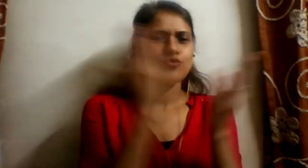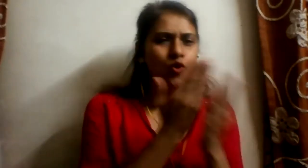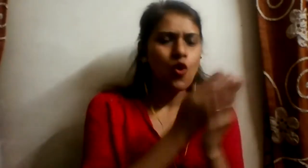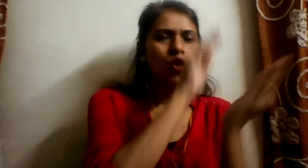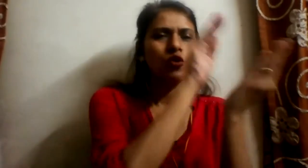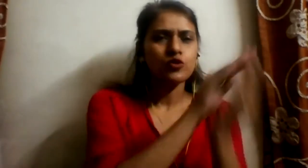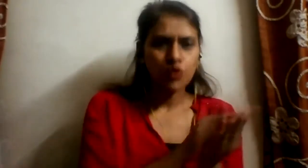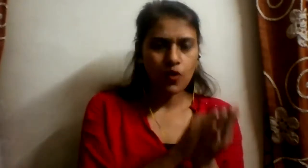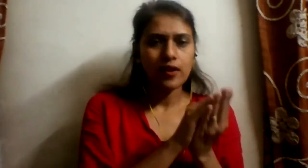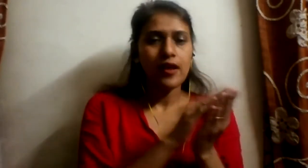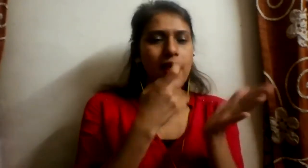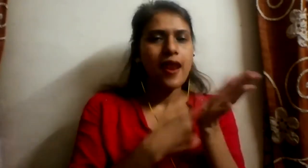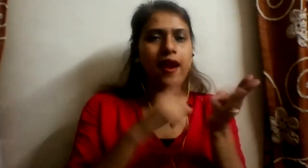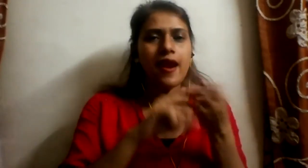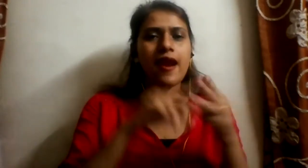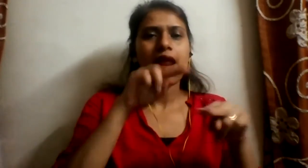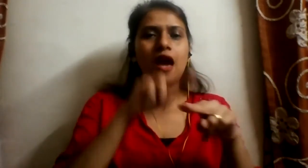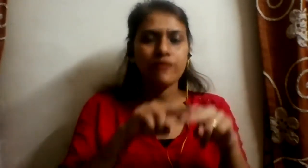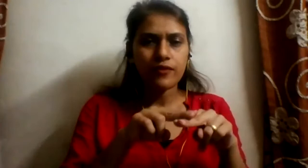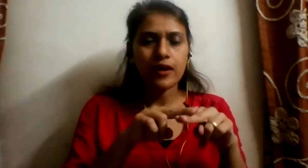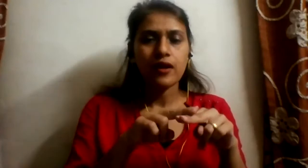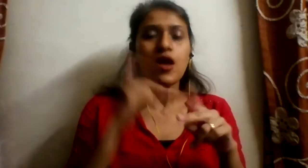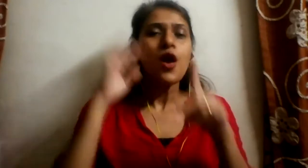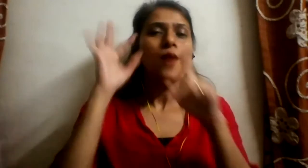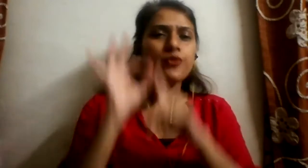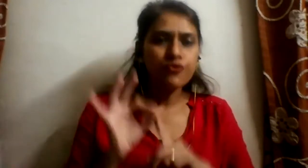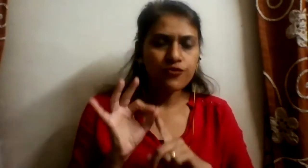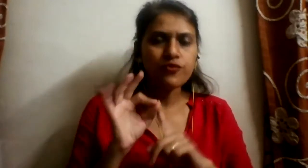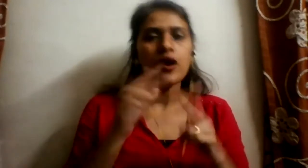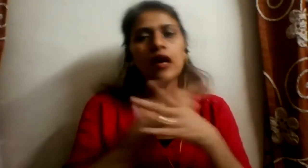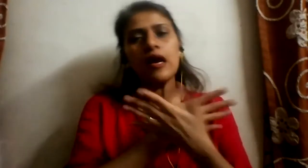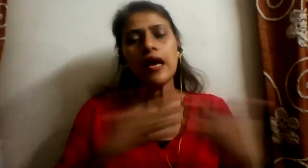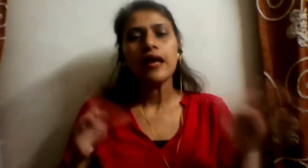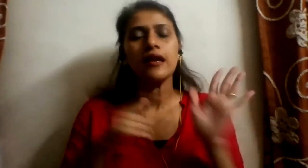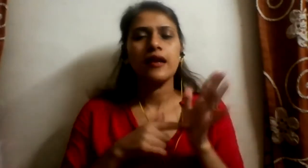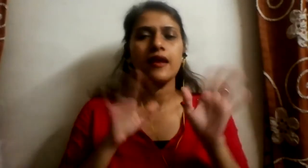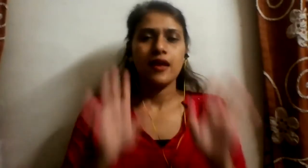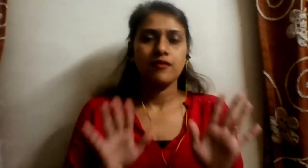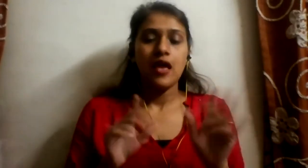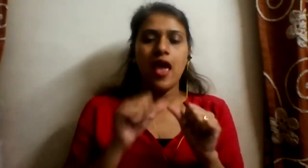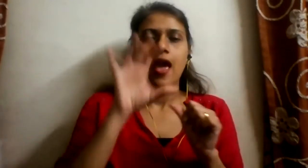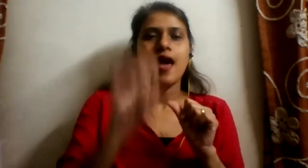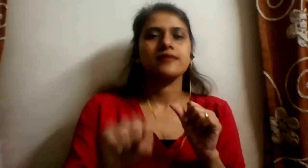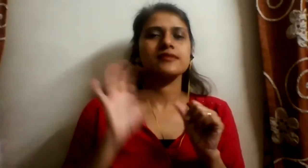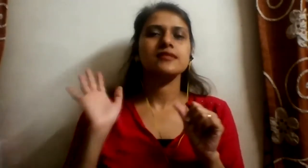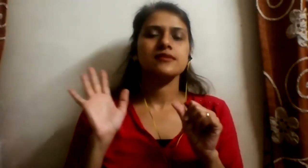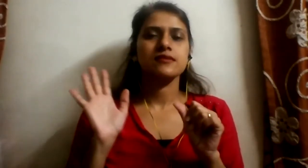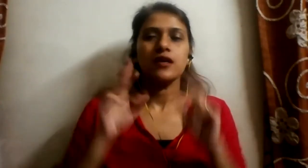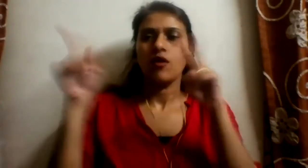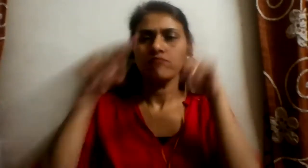and referring to the documents and evidence is enabled in accessible formats, so that I can,